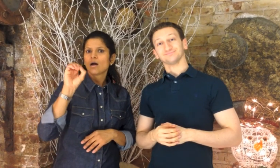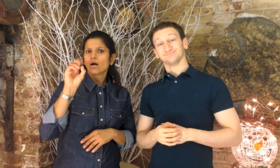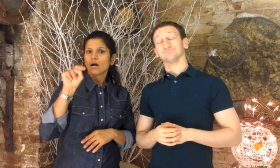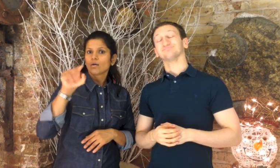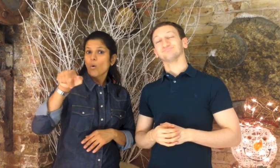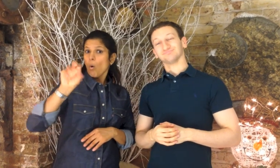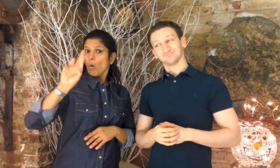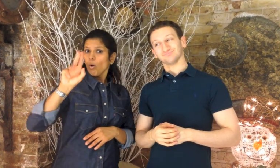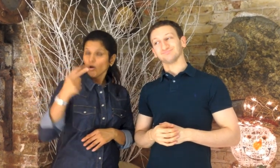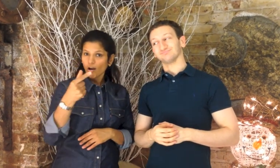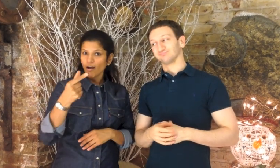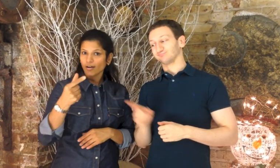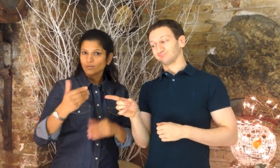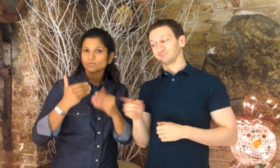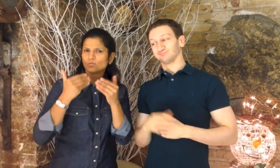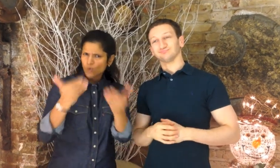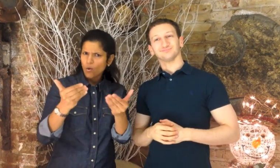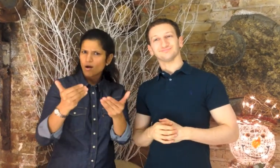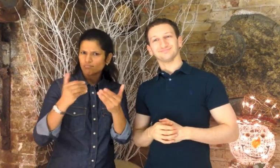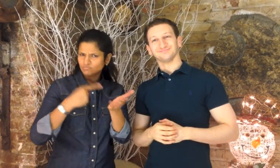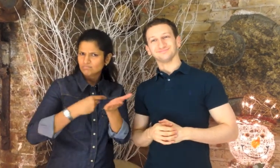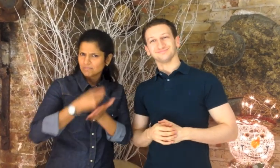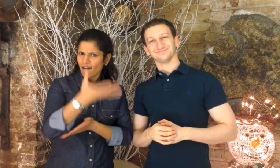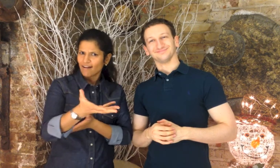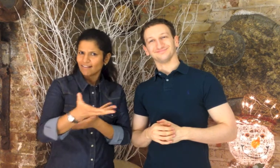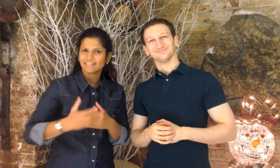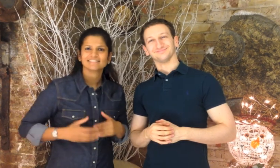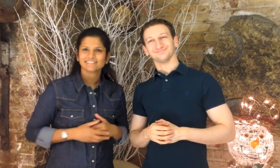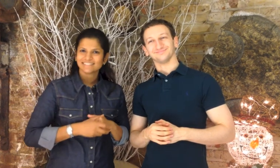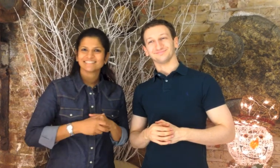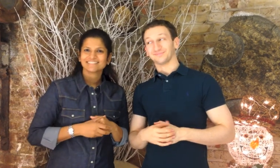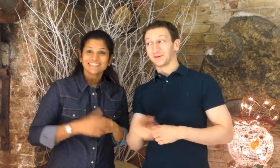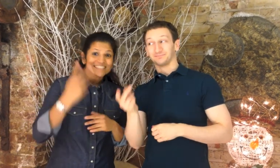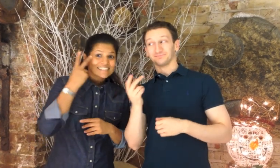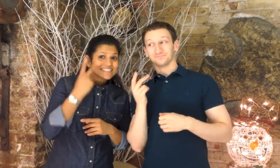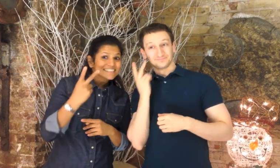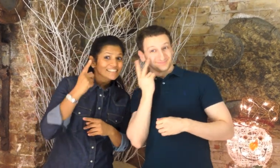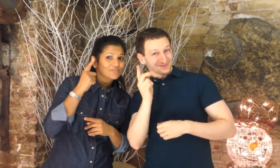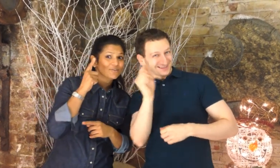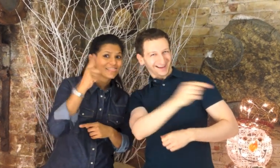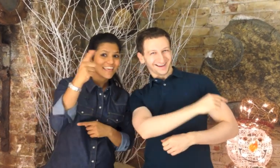www.handson.org. We'll see you there!